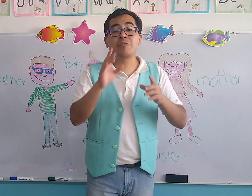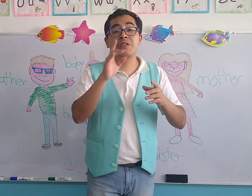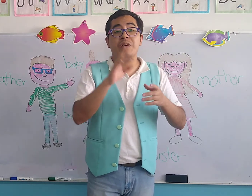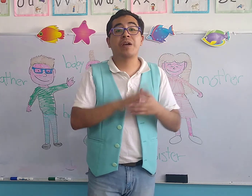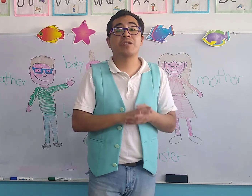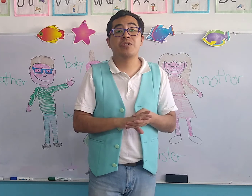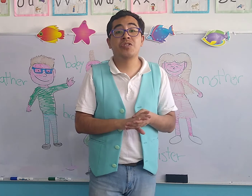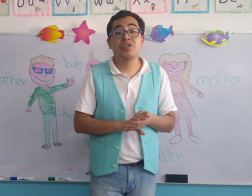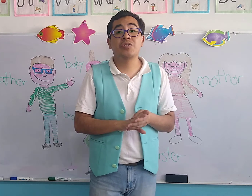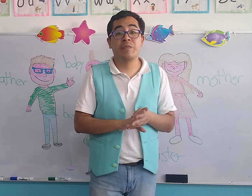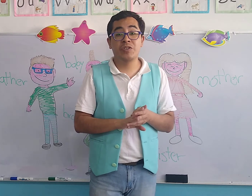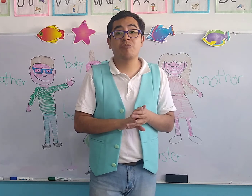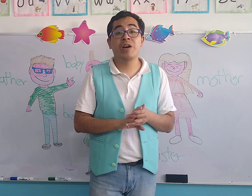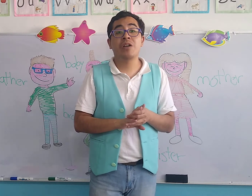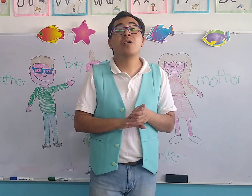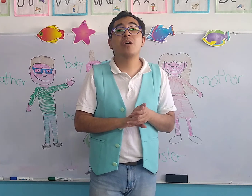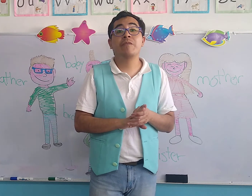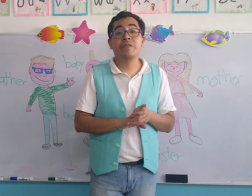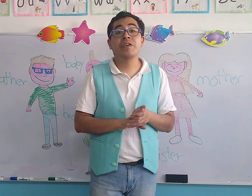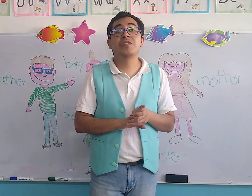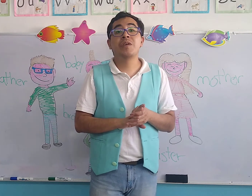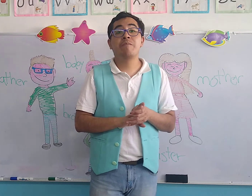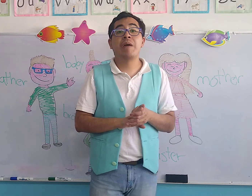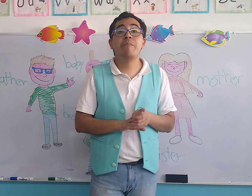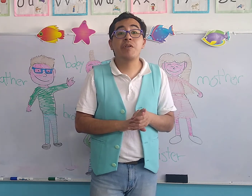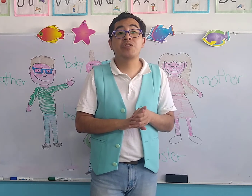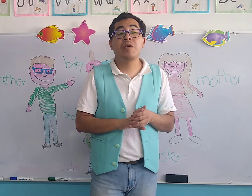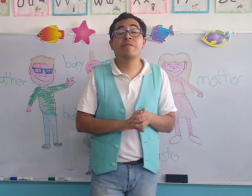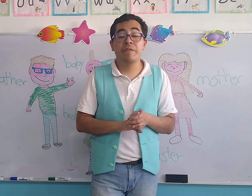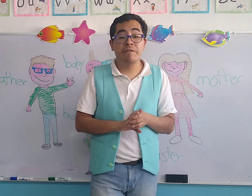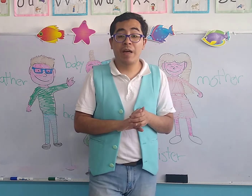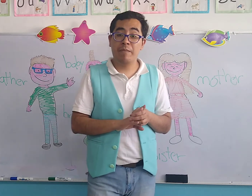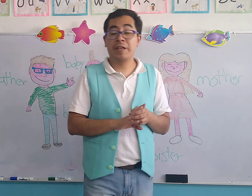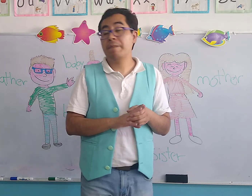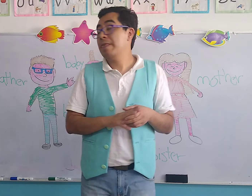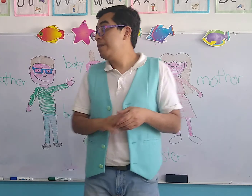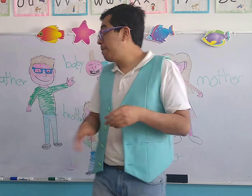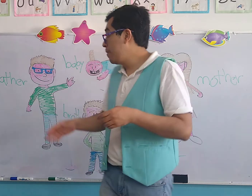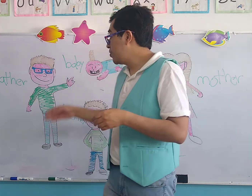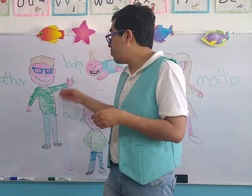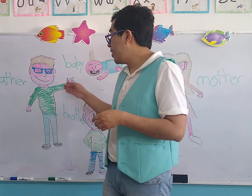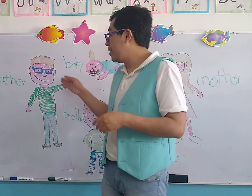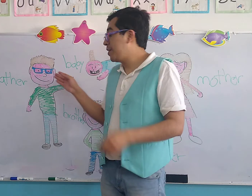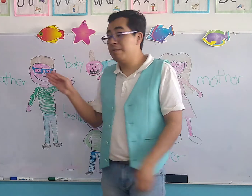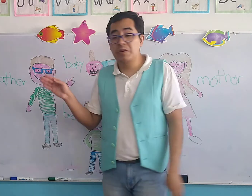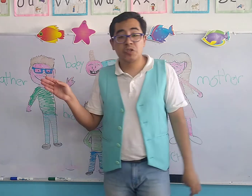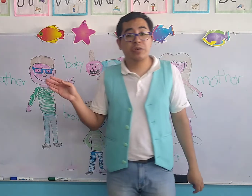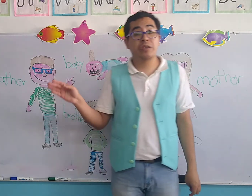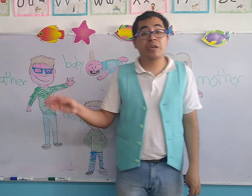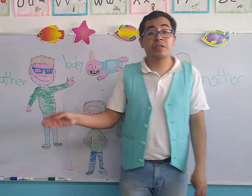with characteristics of each one of these members of the family. The first one, like I mentioned it, is